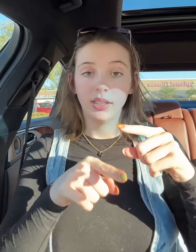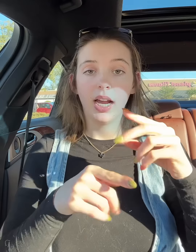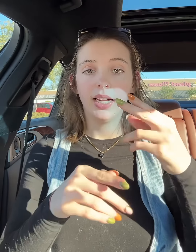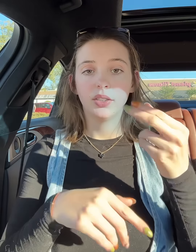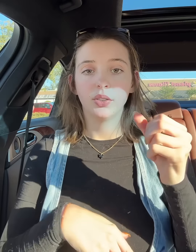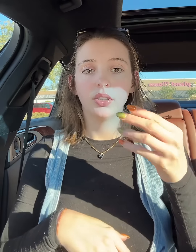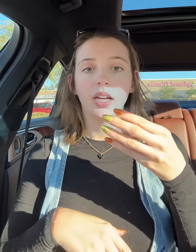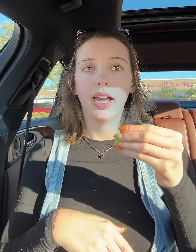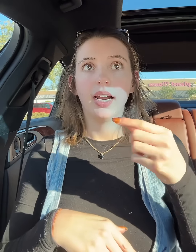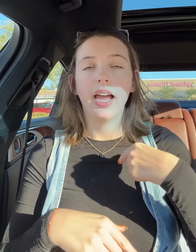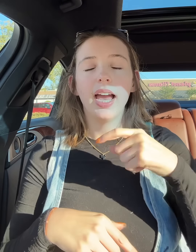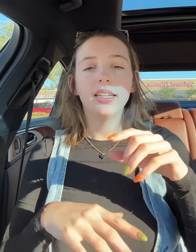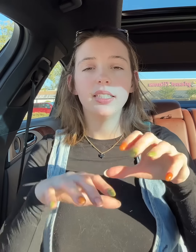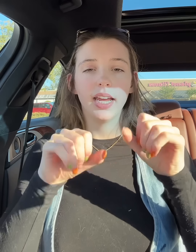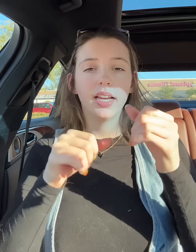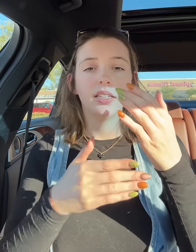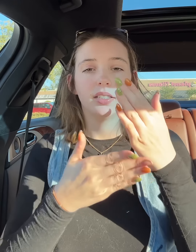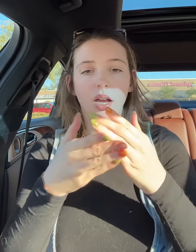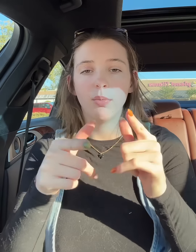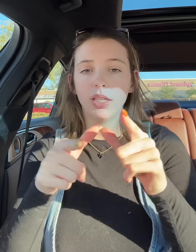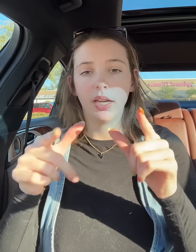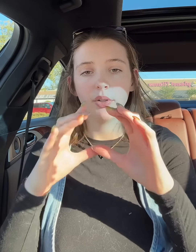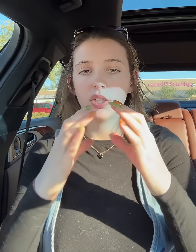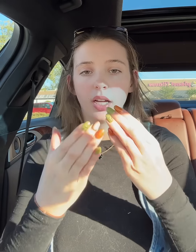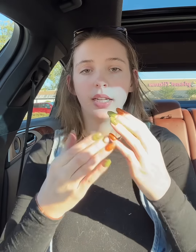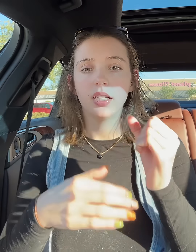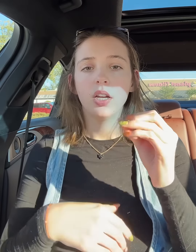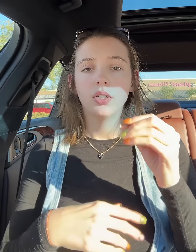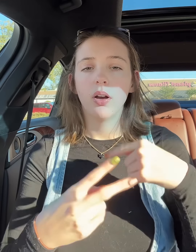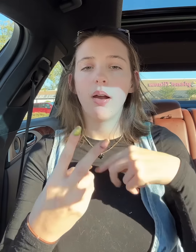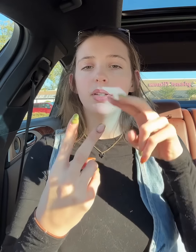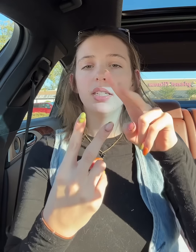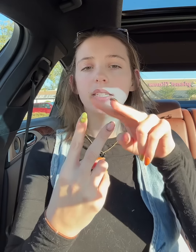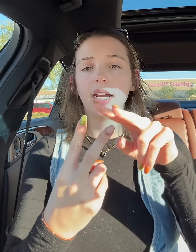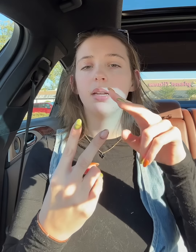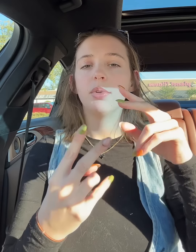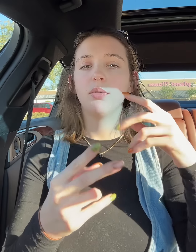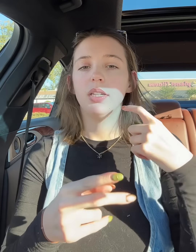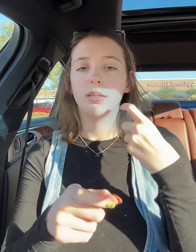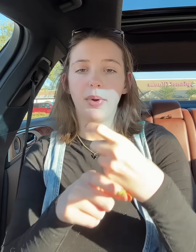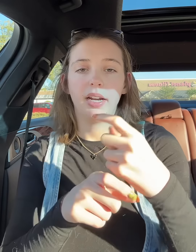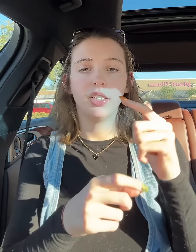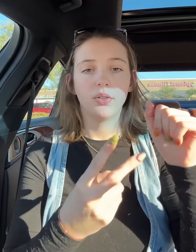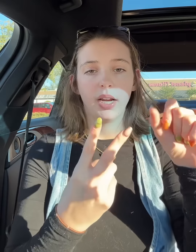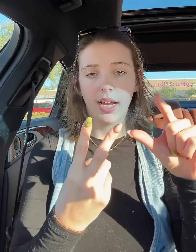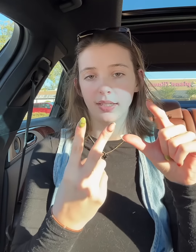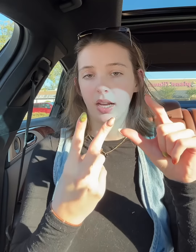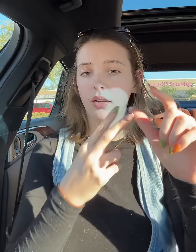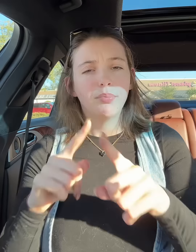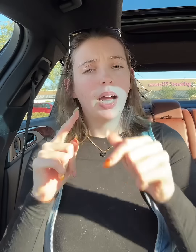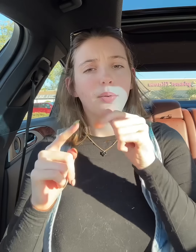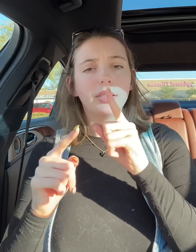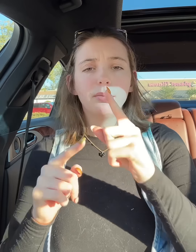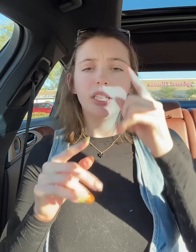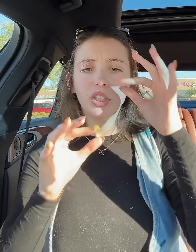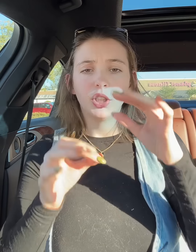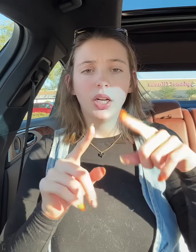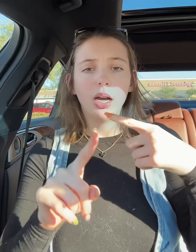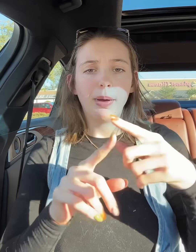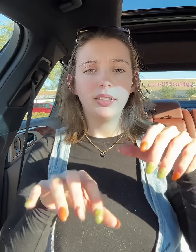high school and I had to take some language class. So I was deciding between Spanish or ASL. But I wasn't really sure about